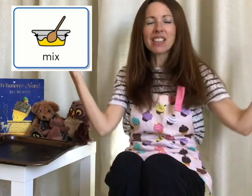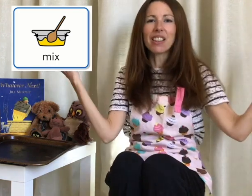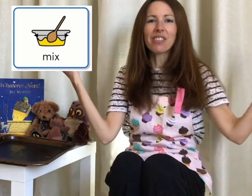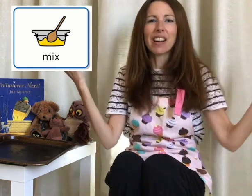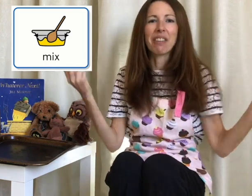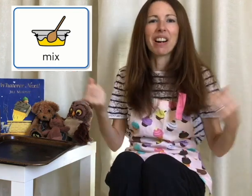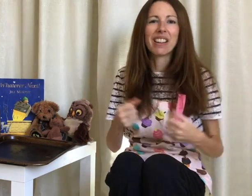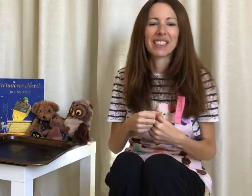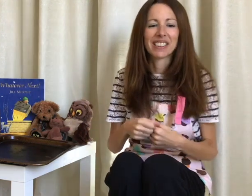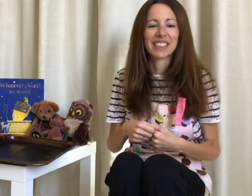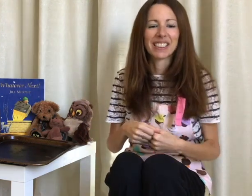of flour.